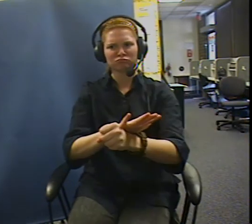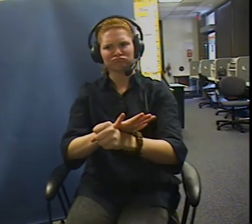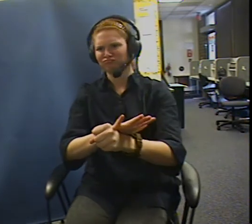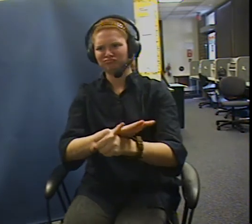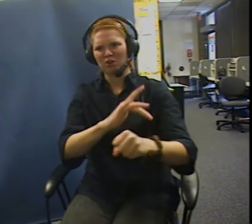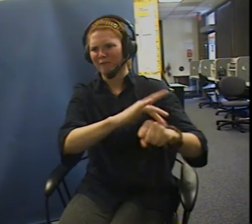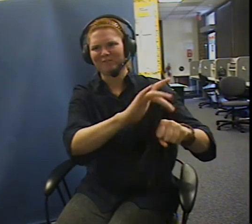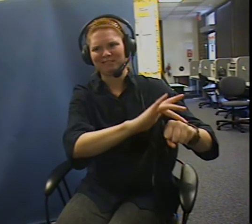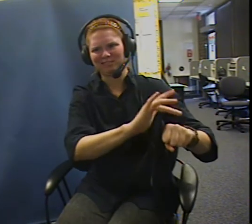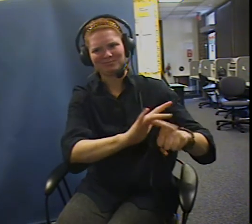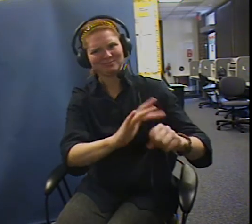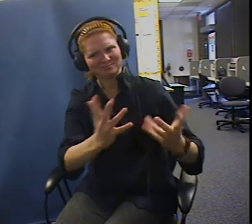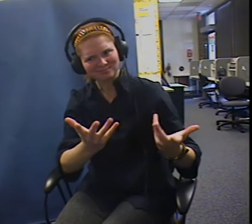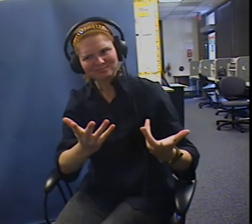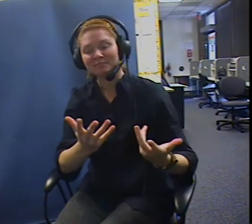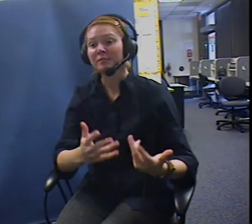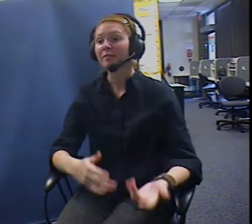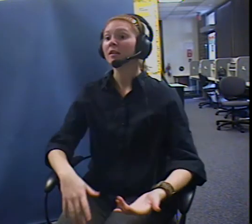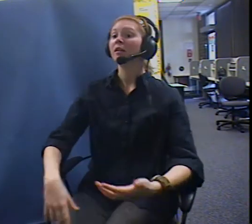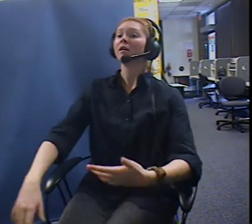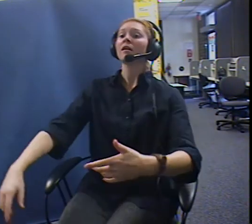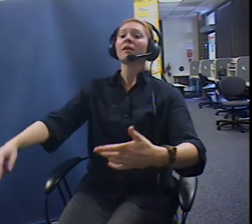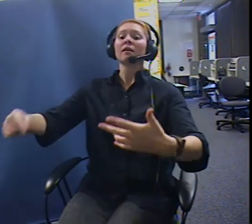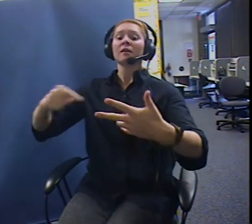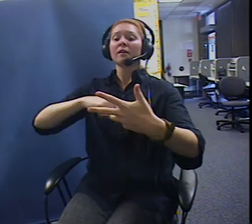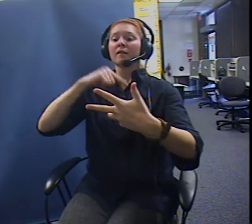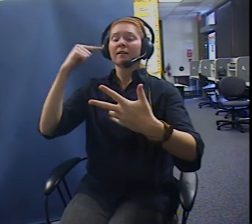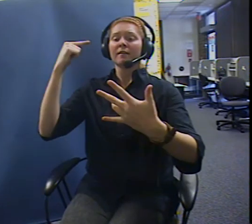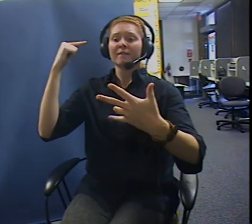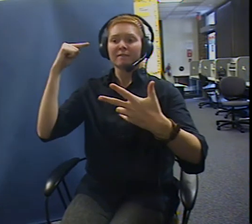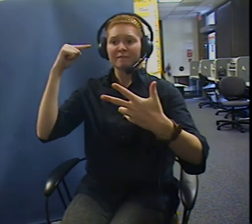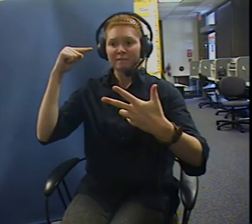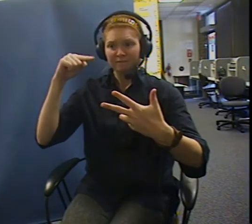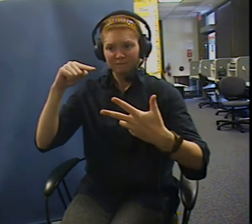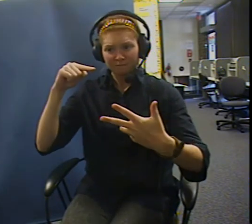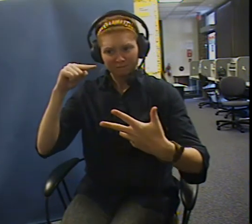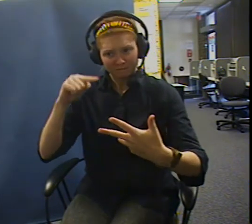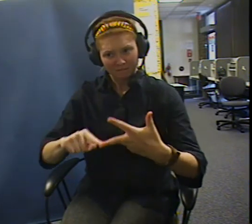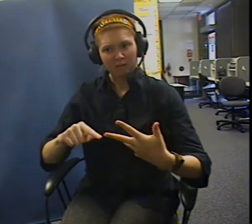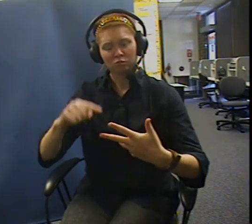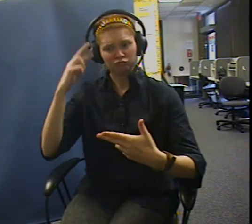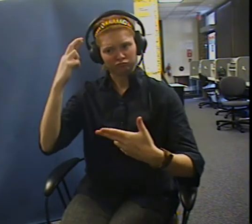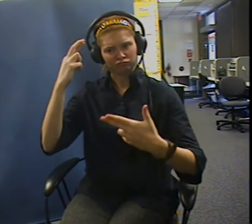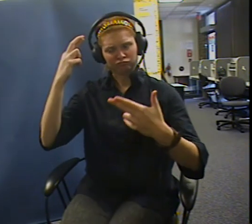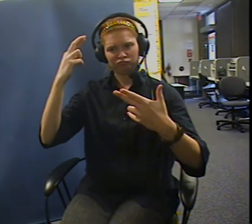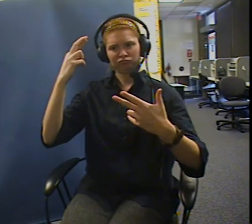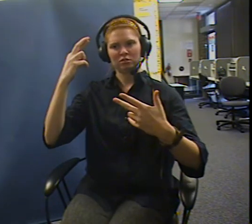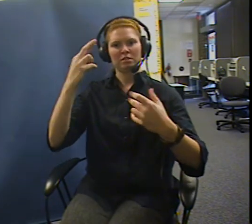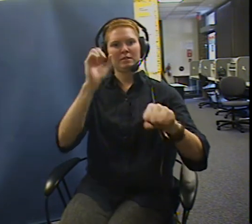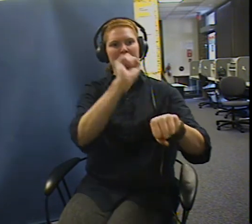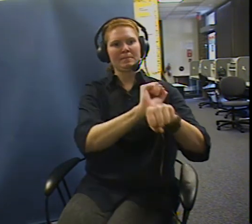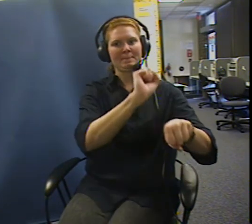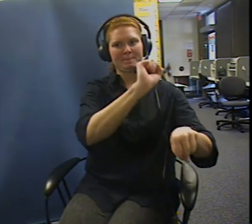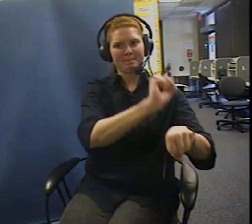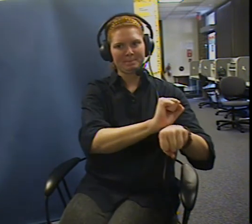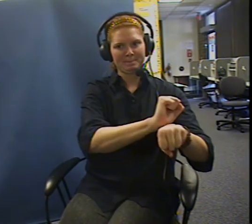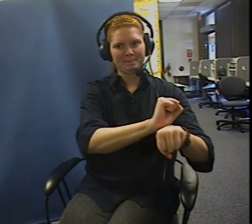And a final reason for a loss of manufacturing employment in the central cities is that manufacturing is declining overall,